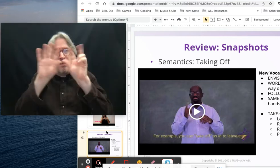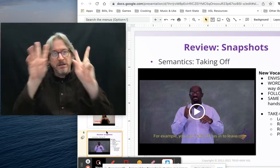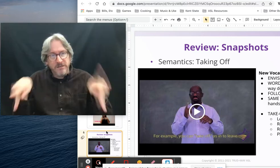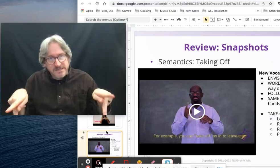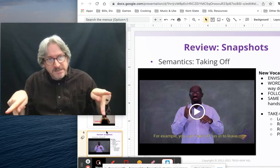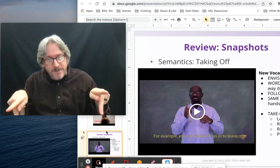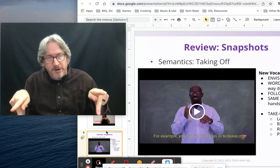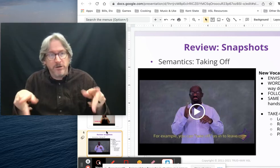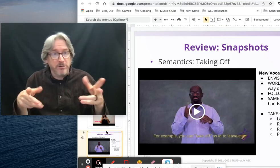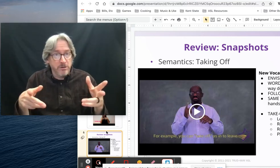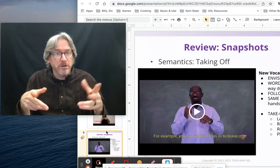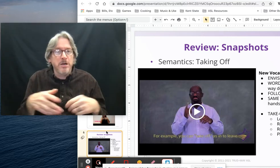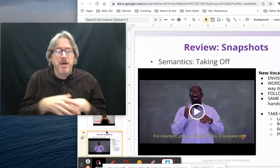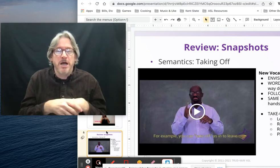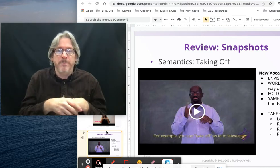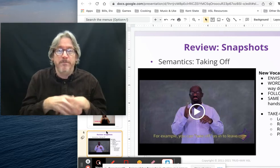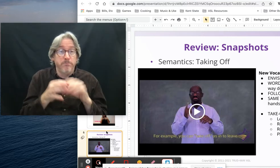better,